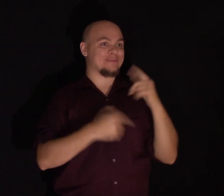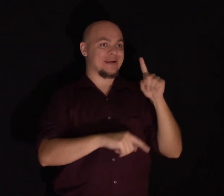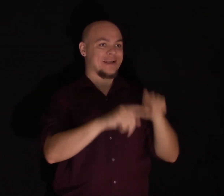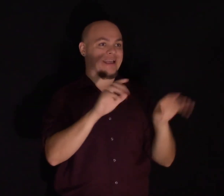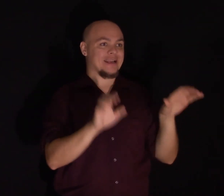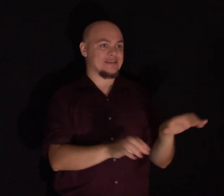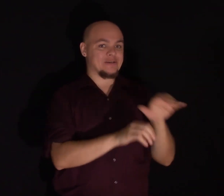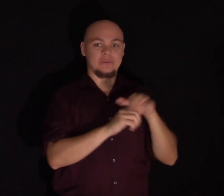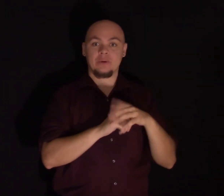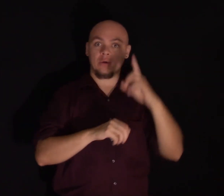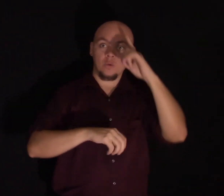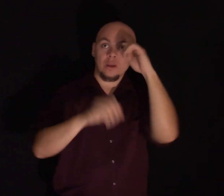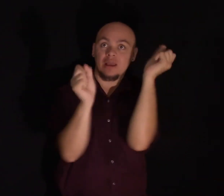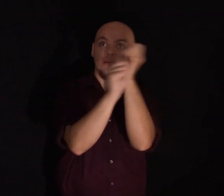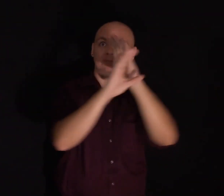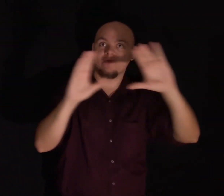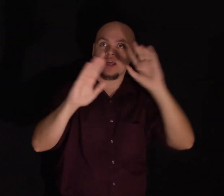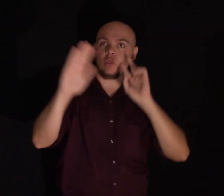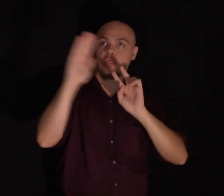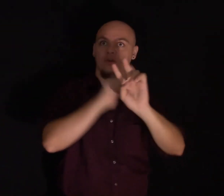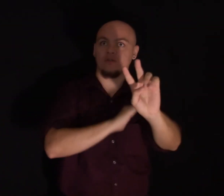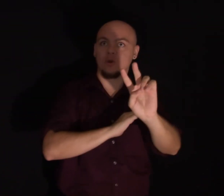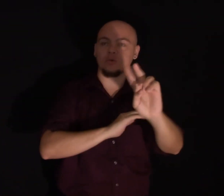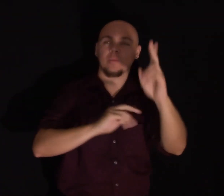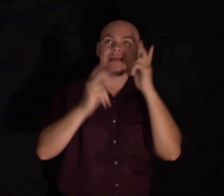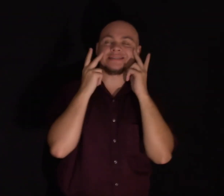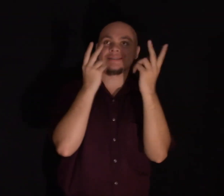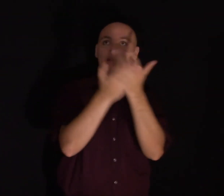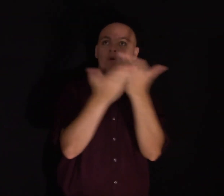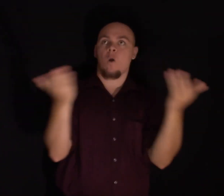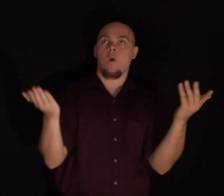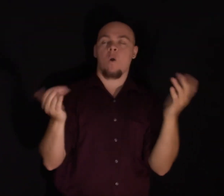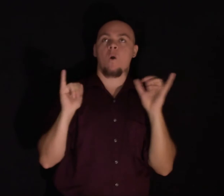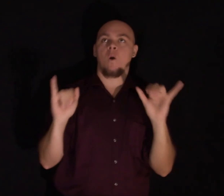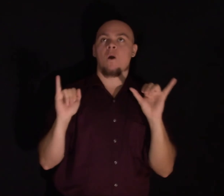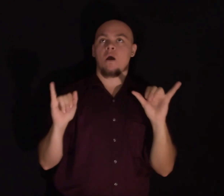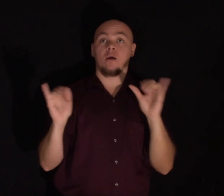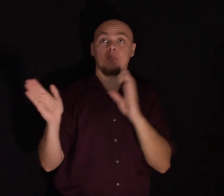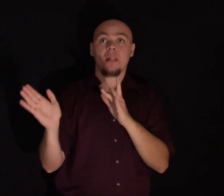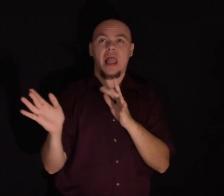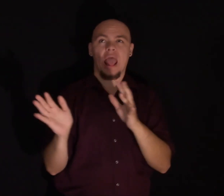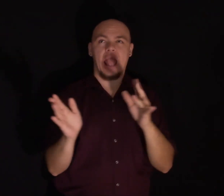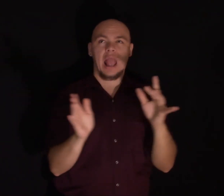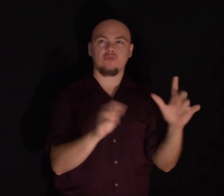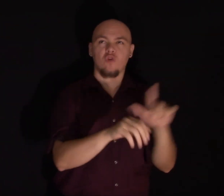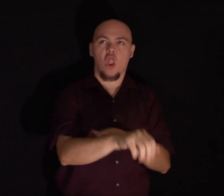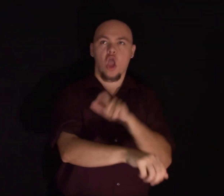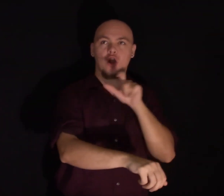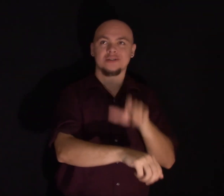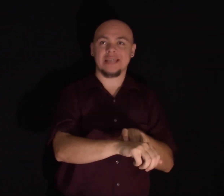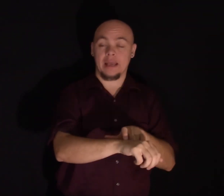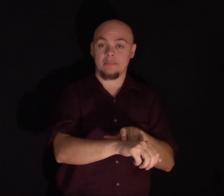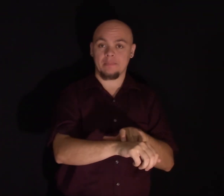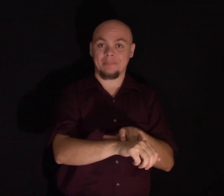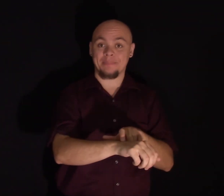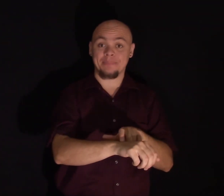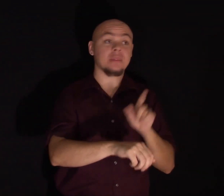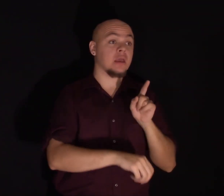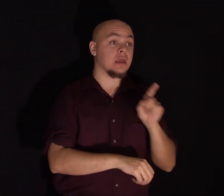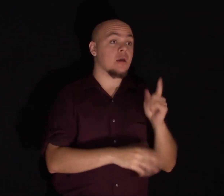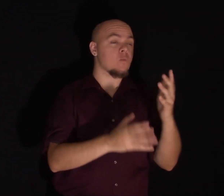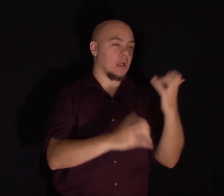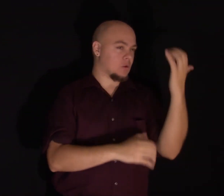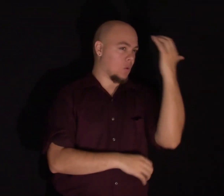can visualize the future we can see the big picture we can make long-term plans and he wants to take all of that into account